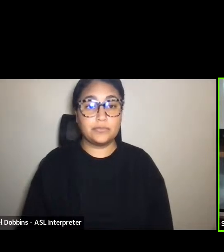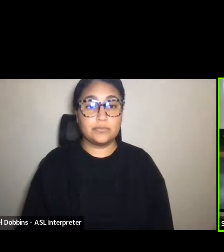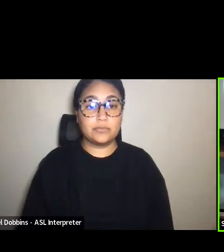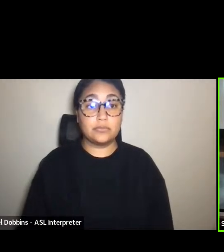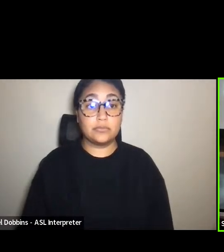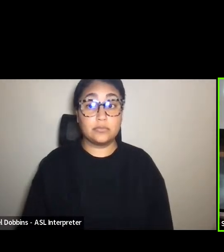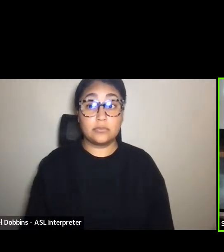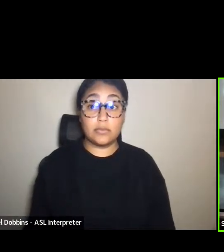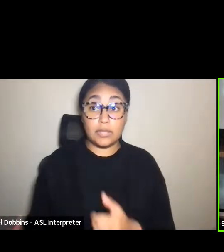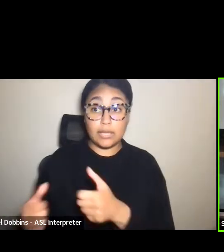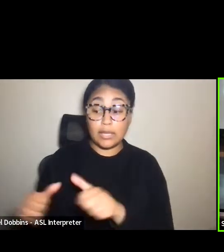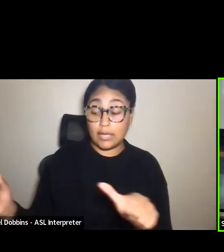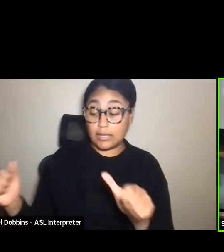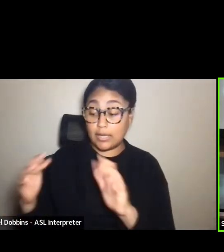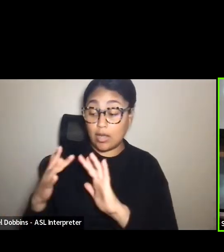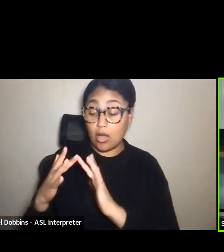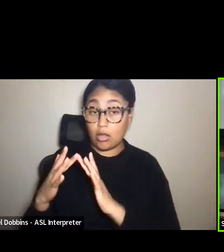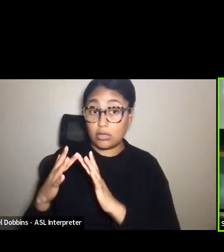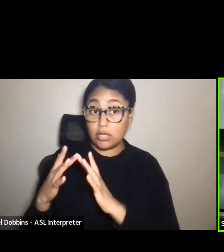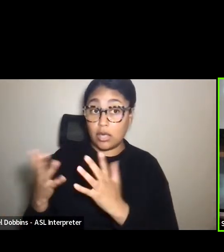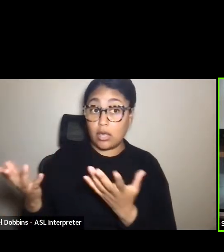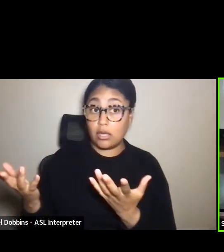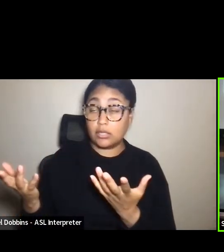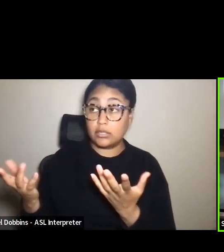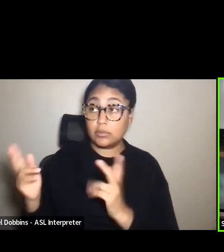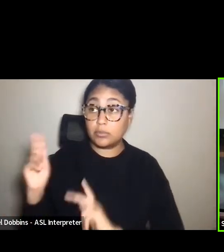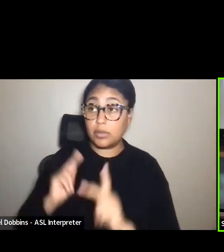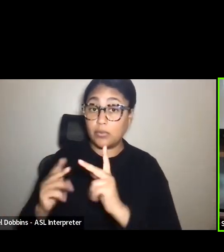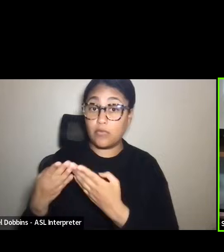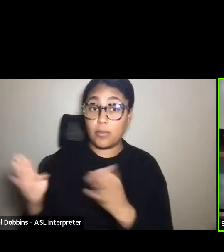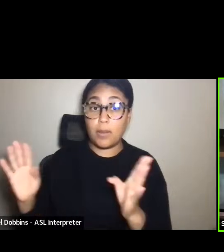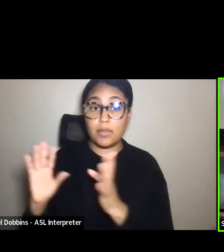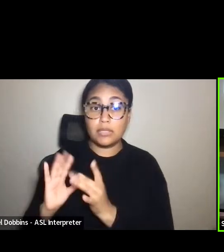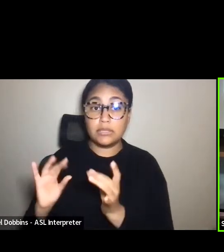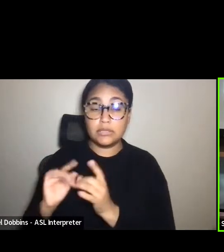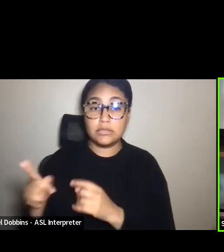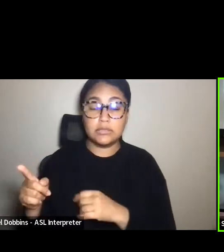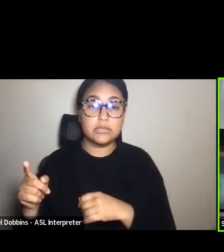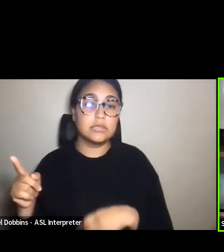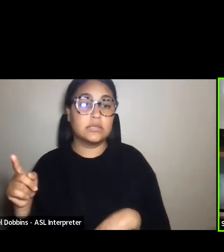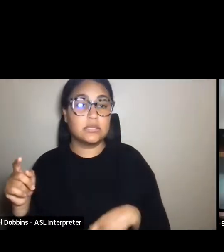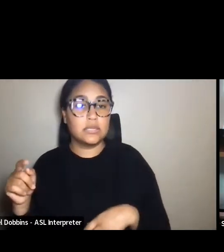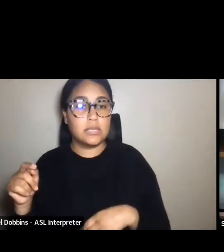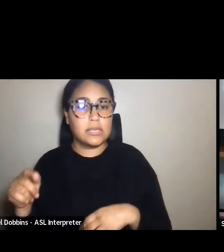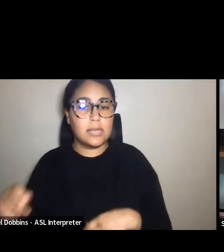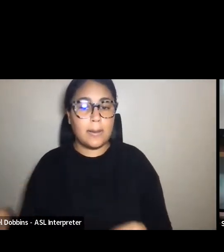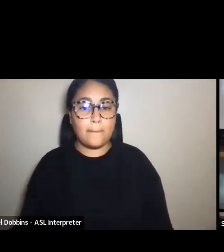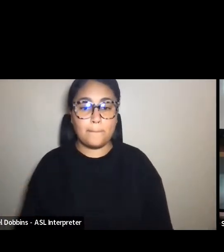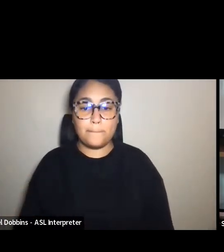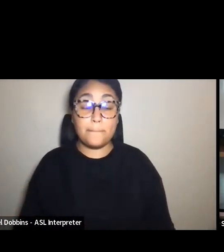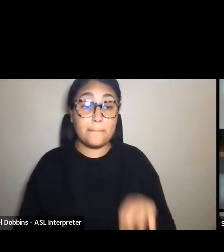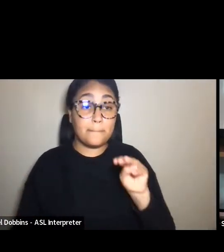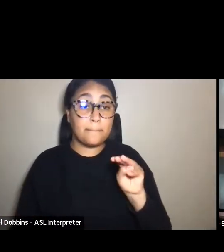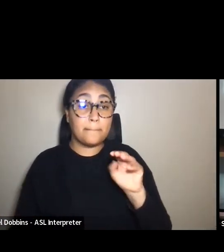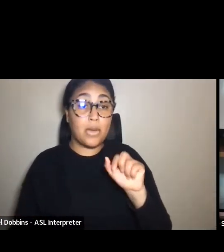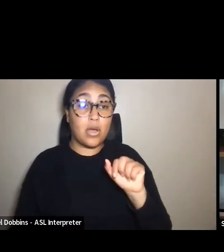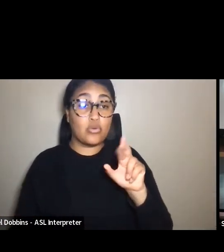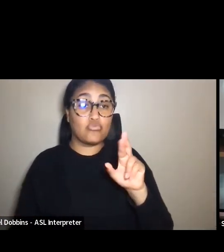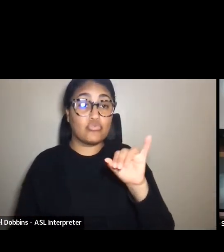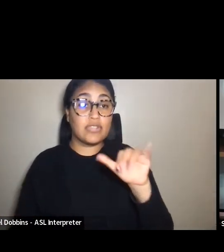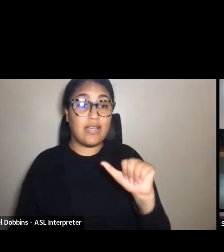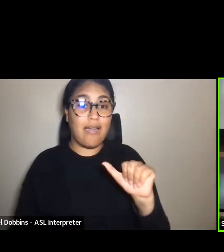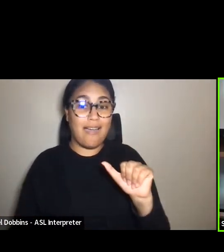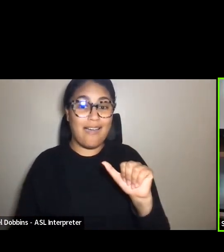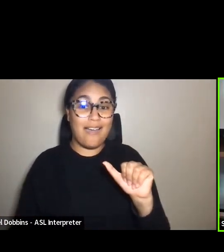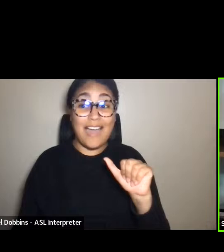we have any online folks? I'm promoting Maria. Thank you. Hello? Yes, go Hello,